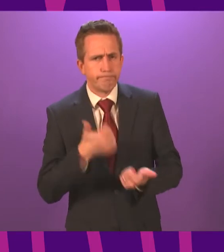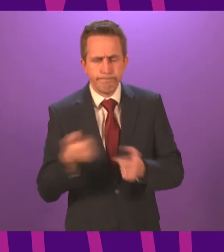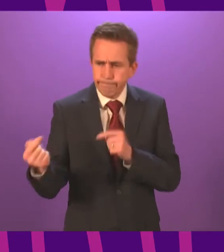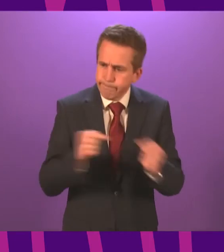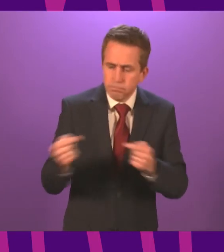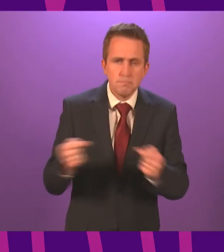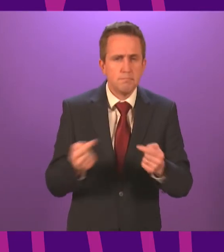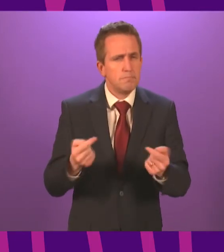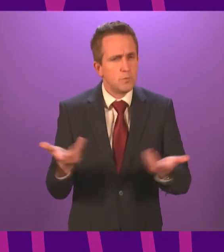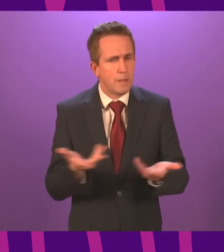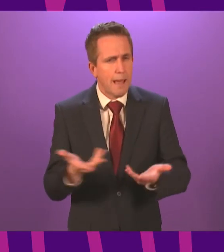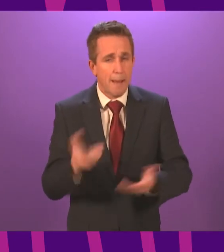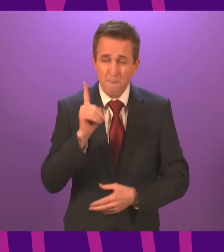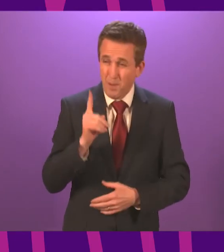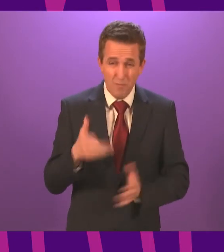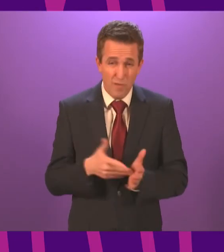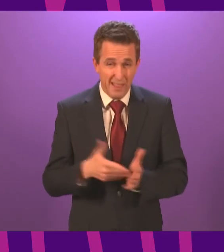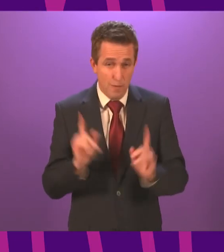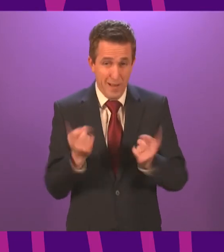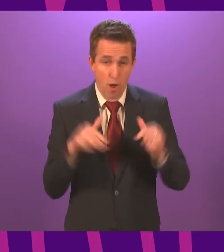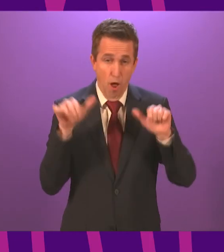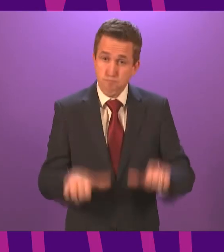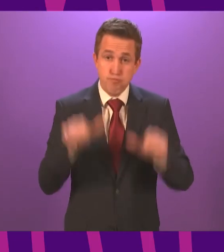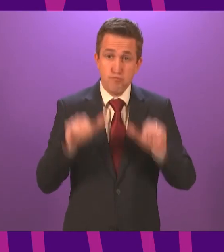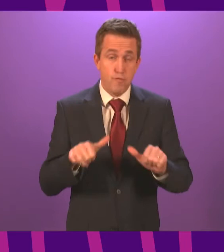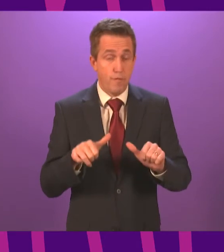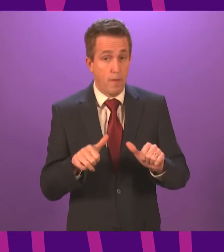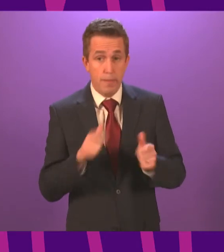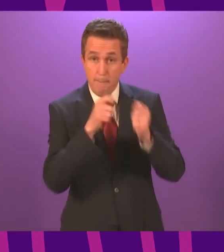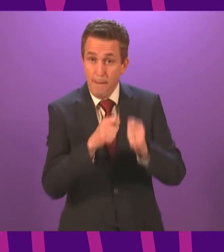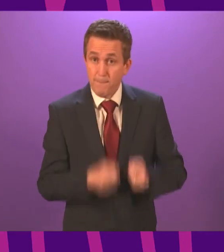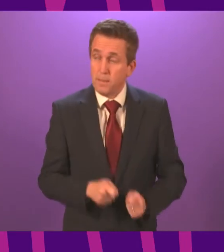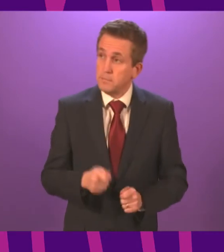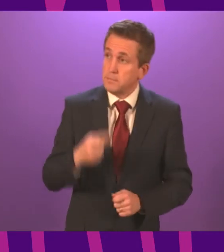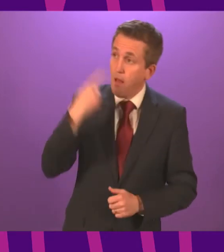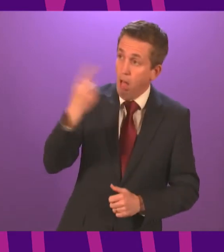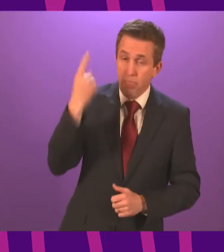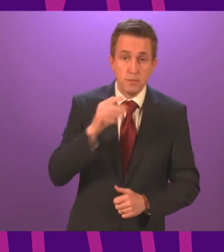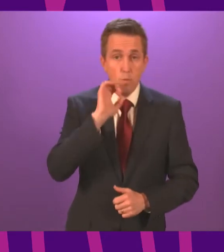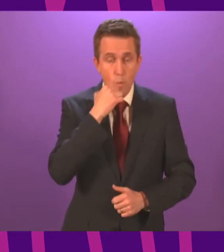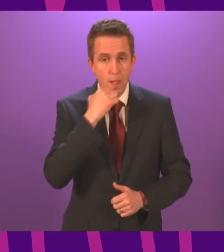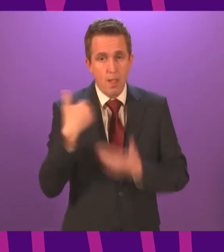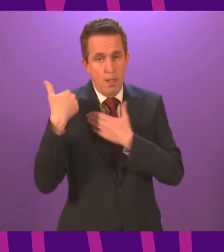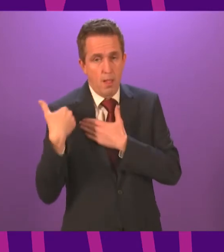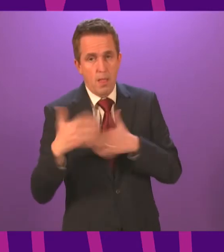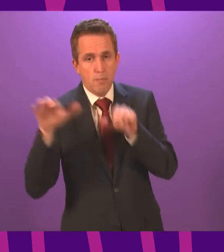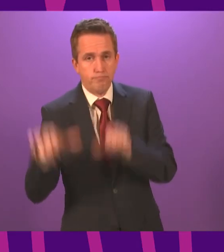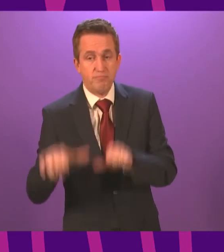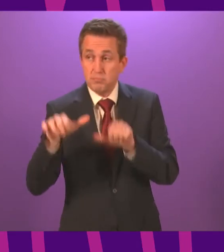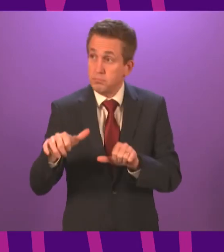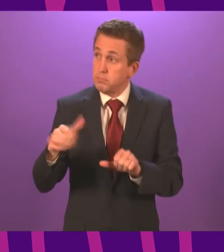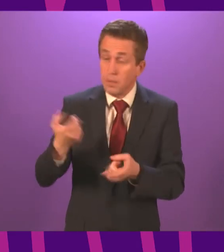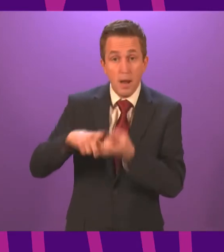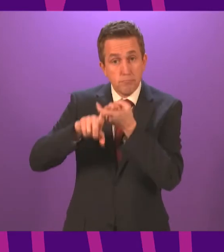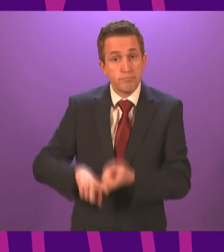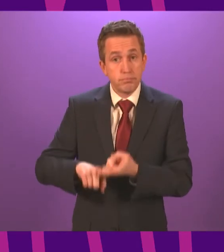observed from the outset, we're not amending or approving them. That will be the job of others. others in whom I have every faith in their ability and